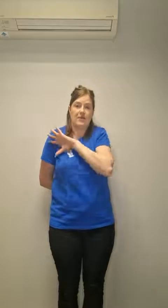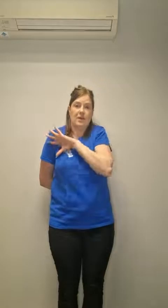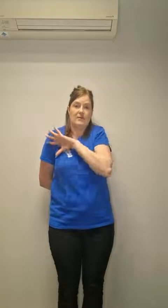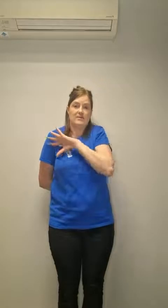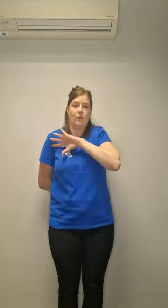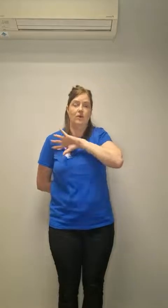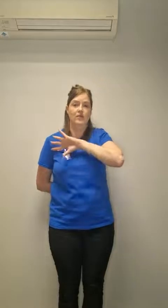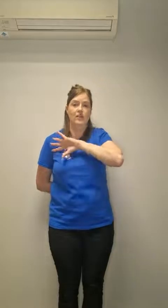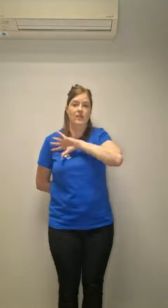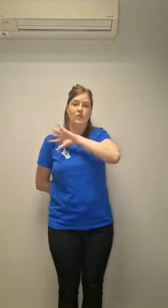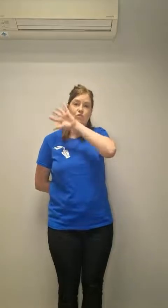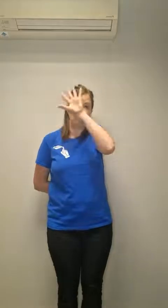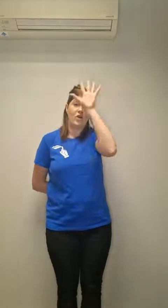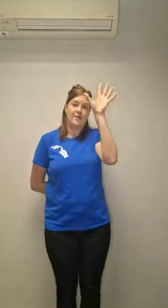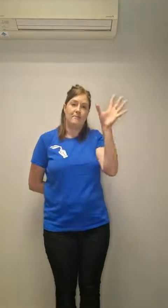bit small. Rainbow.